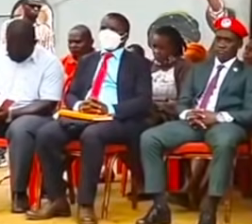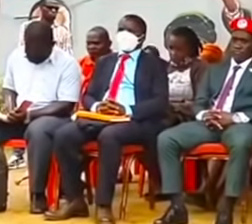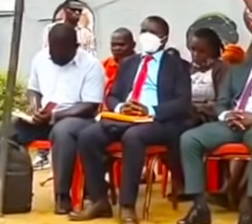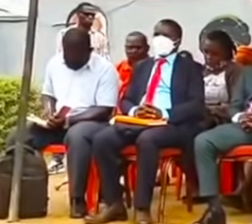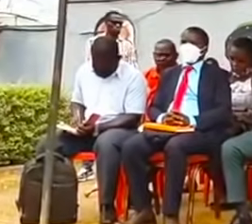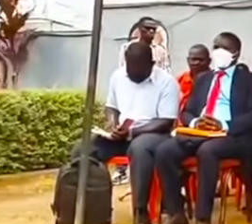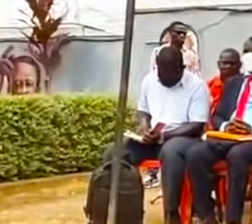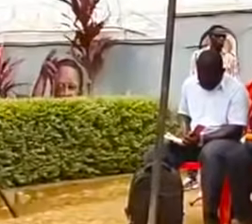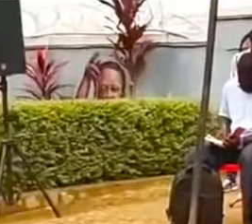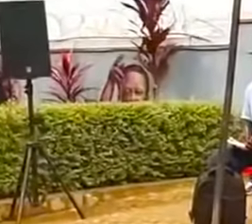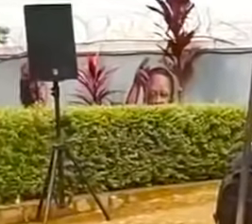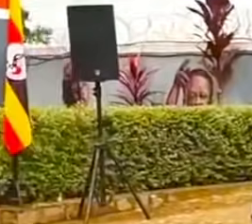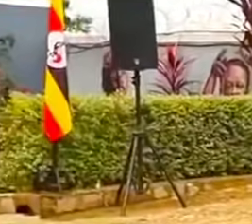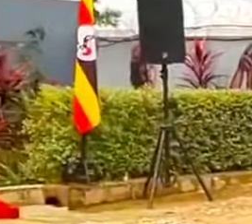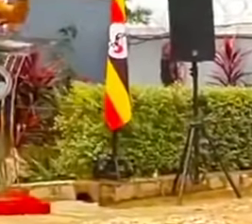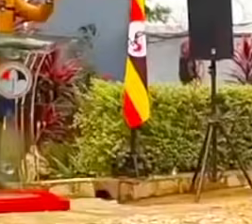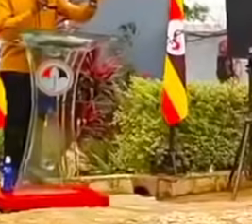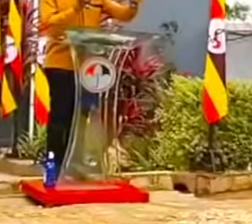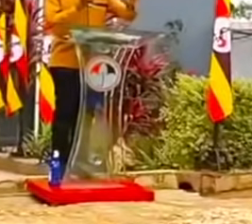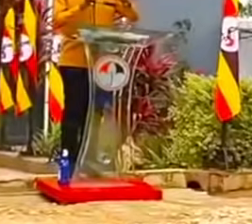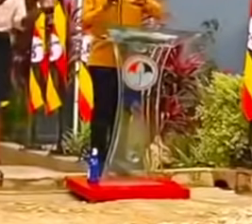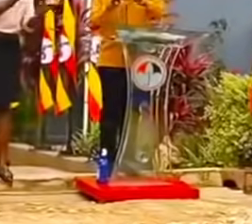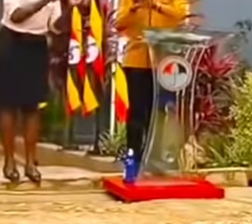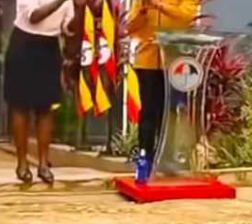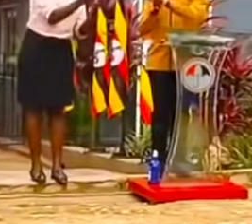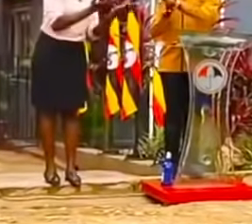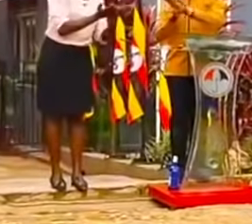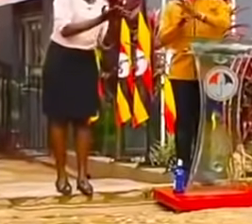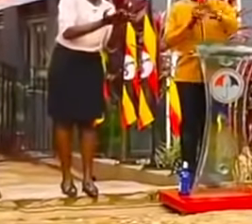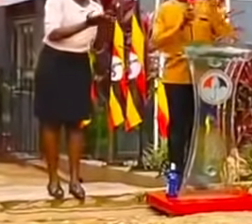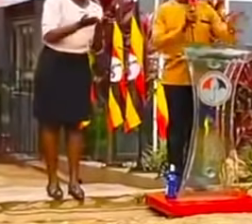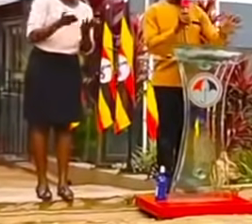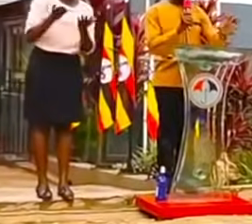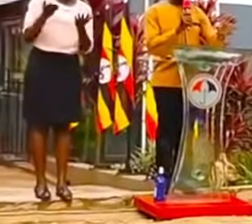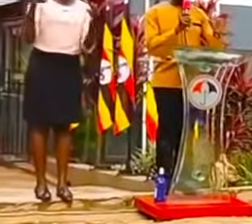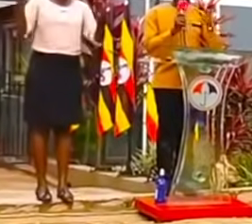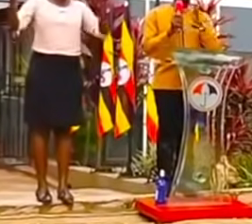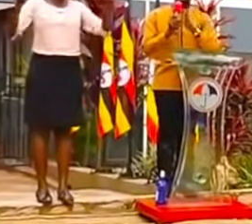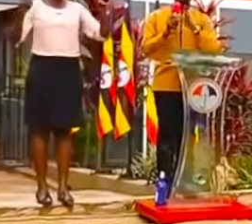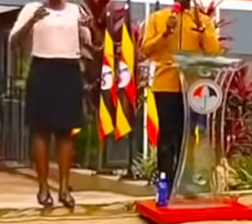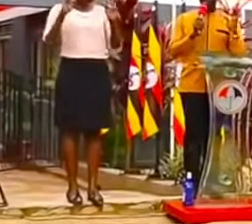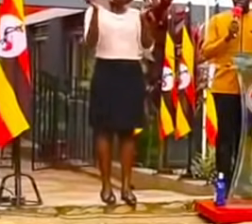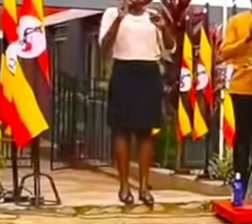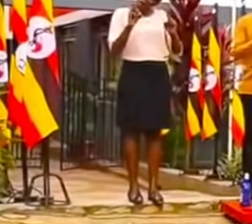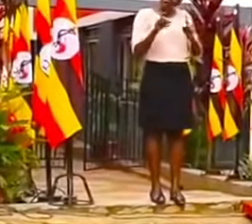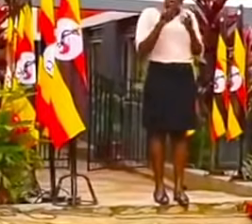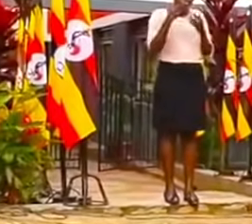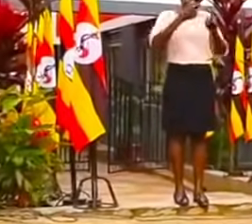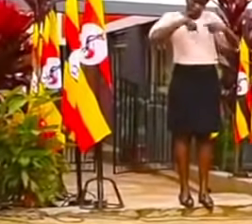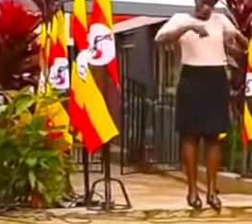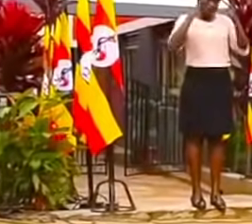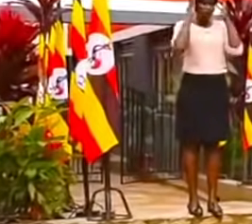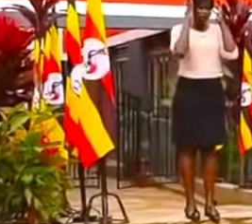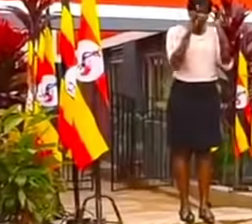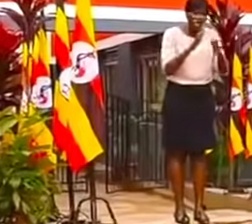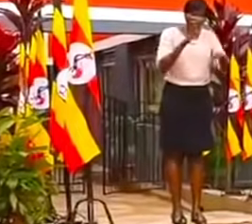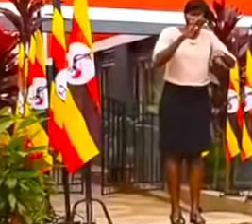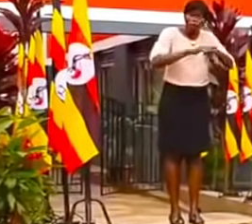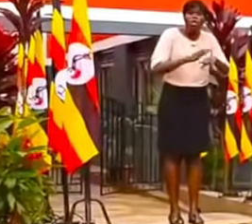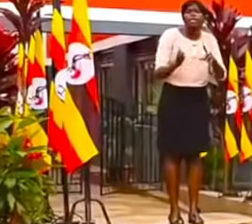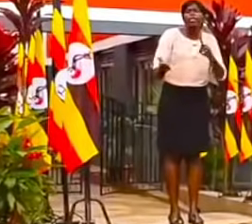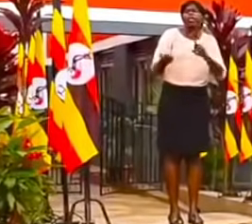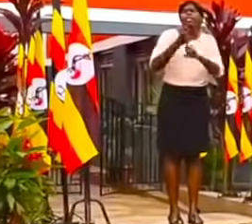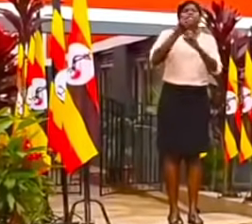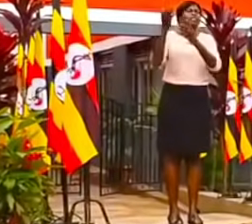not on locking people out of services, whether it be by Parliament, RDCs, and so on? Let's focus our energies on getting